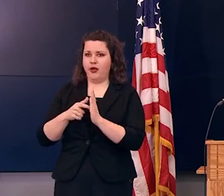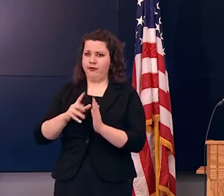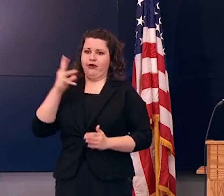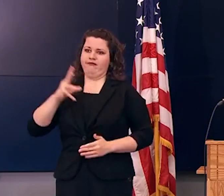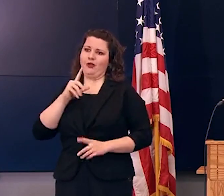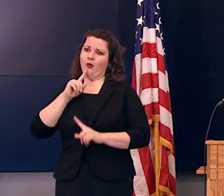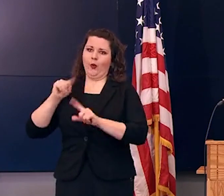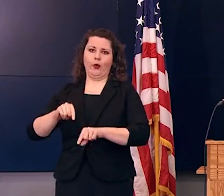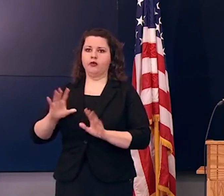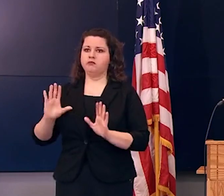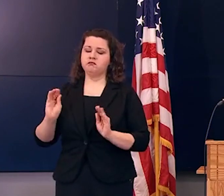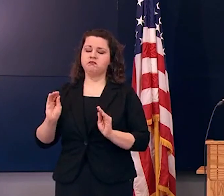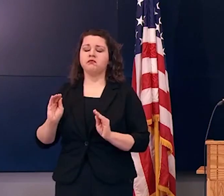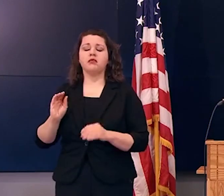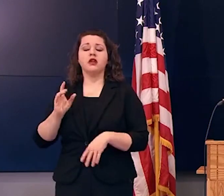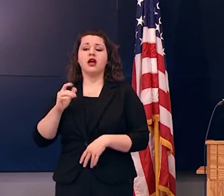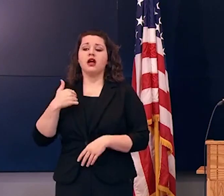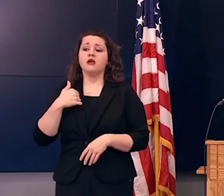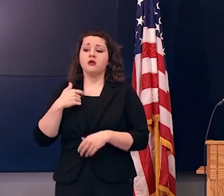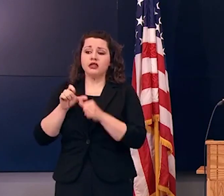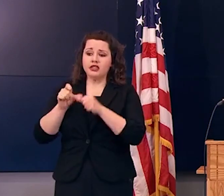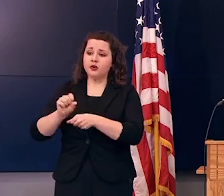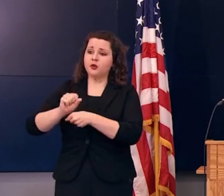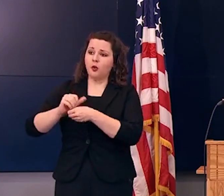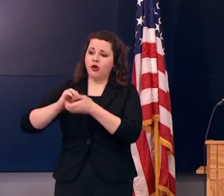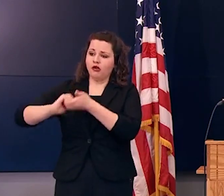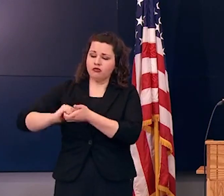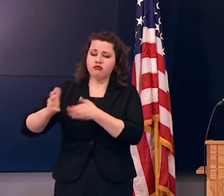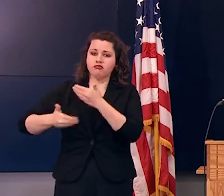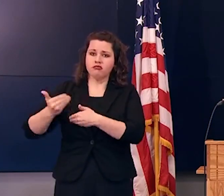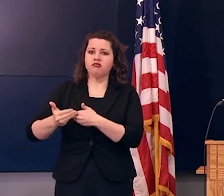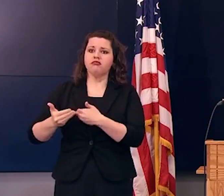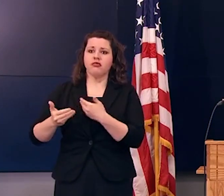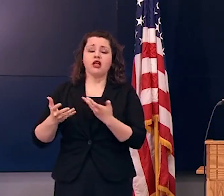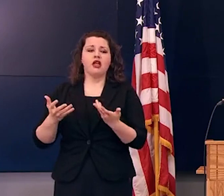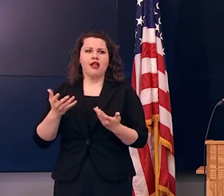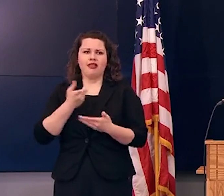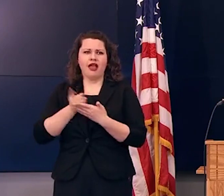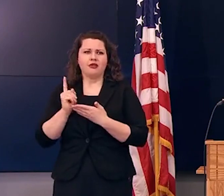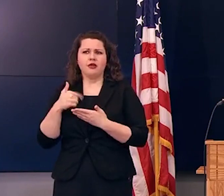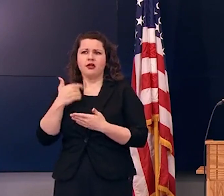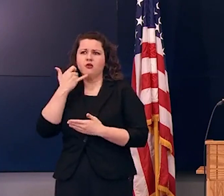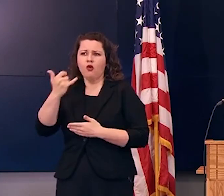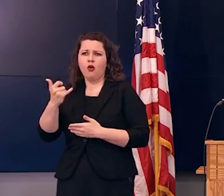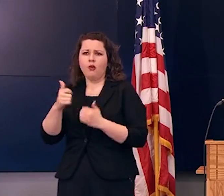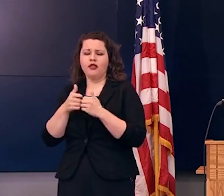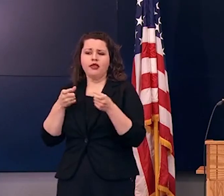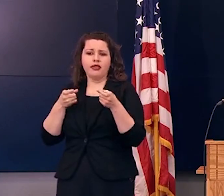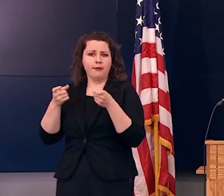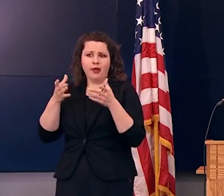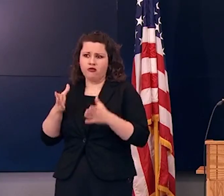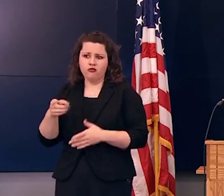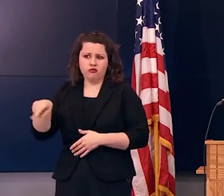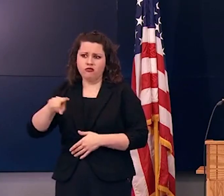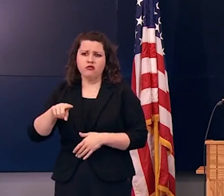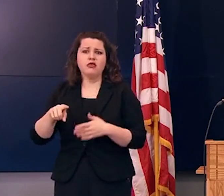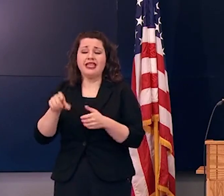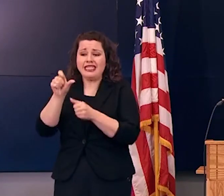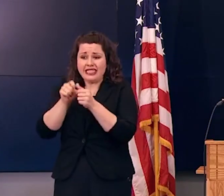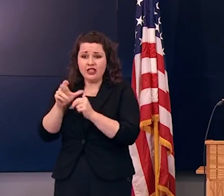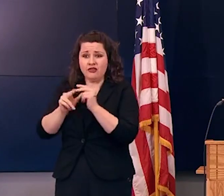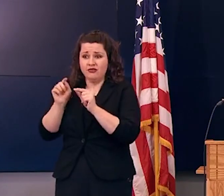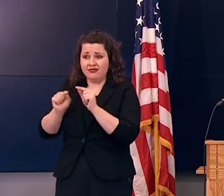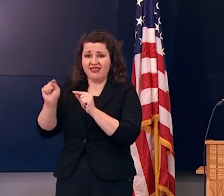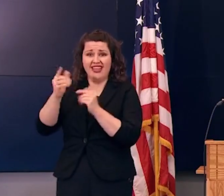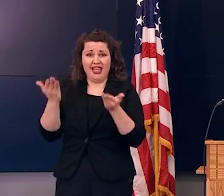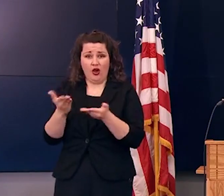this time. We're going to continue to work with the plants and be proactive. I was on the phone last week with management on every single one of the facilities in